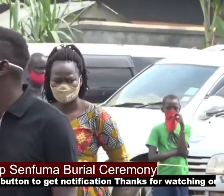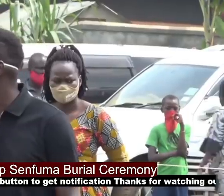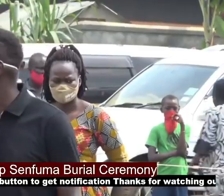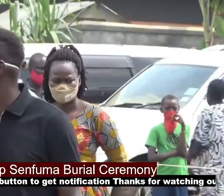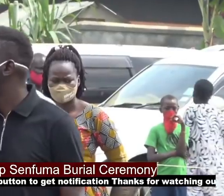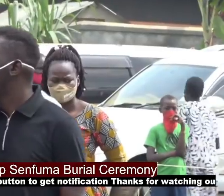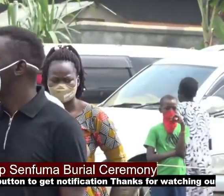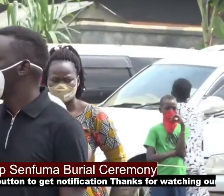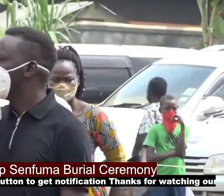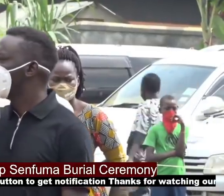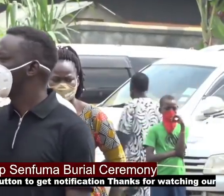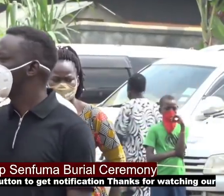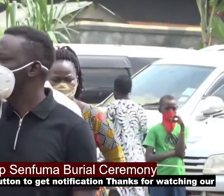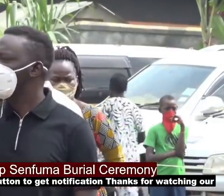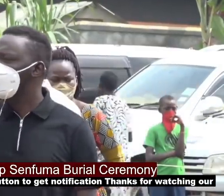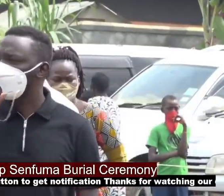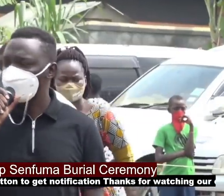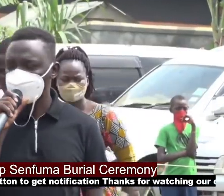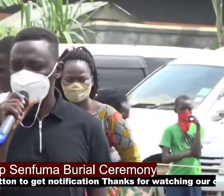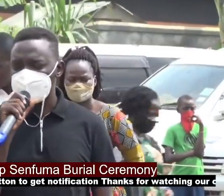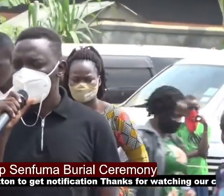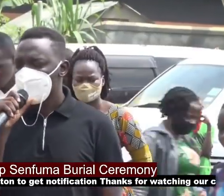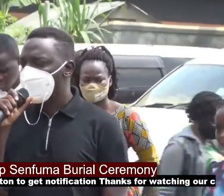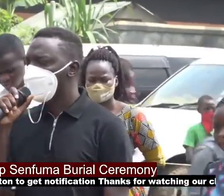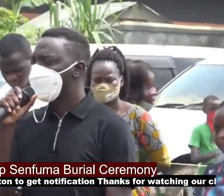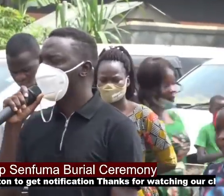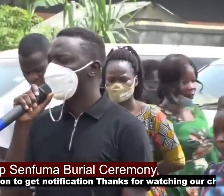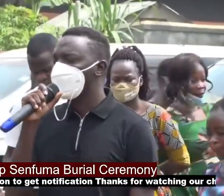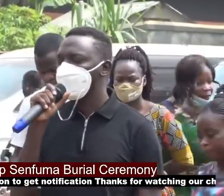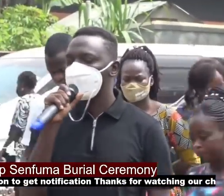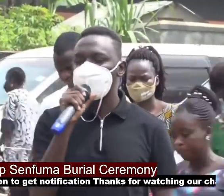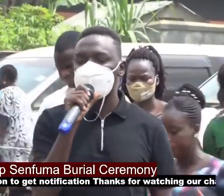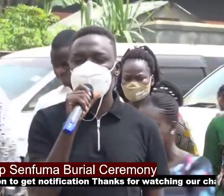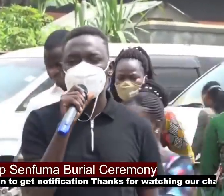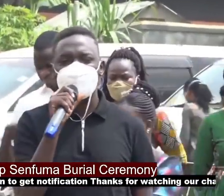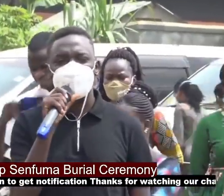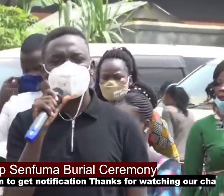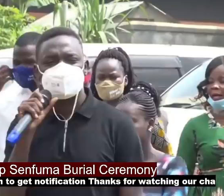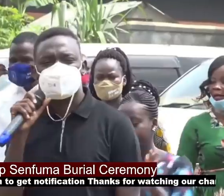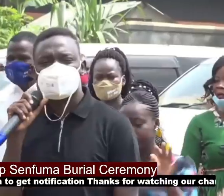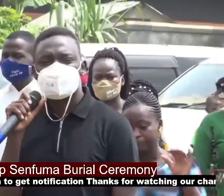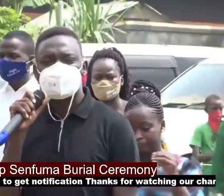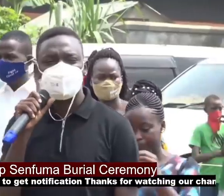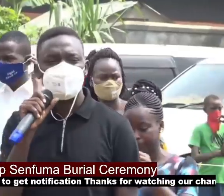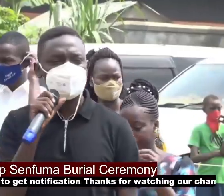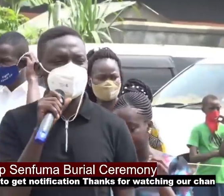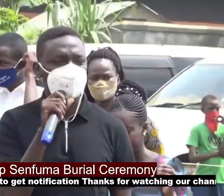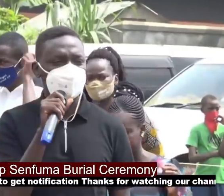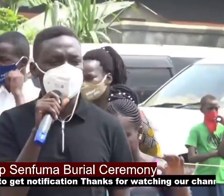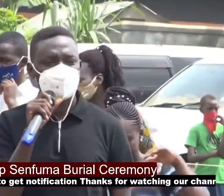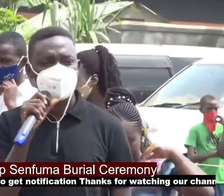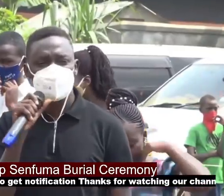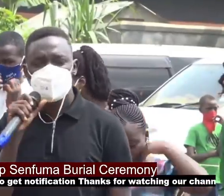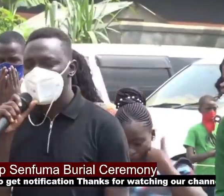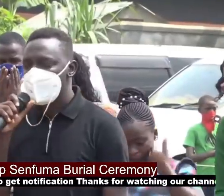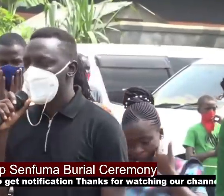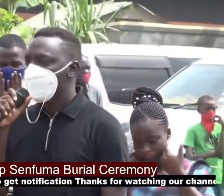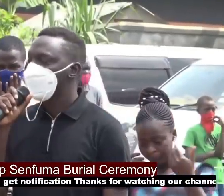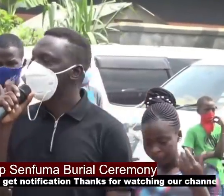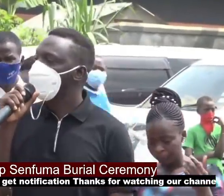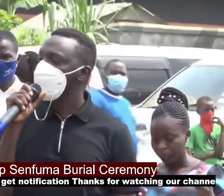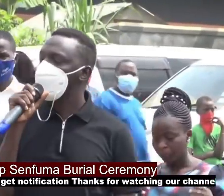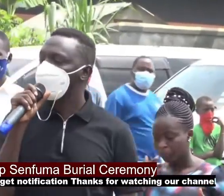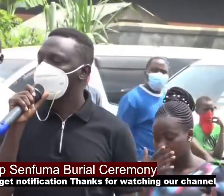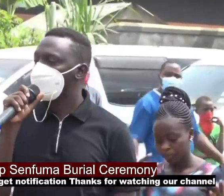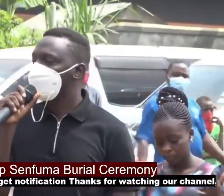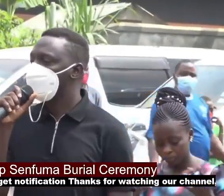tukutendereza Yesu, Yesu, oli mwana gwandiga, o